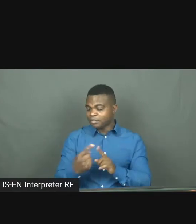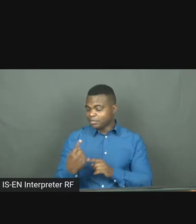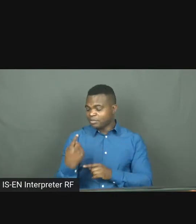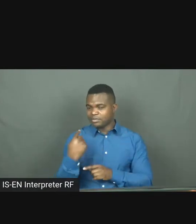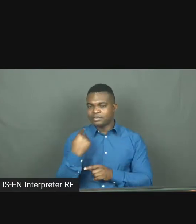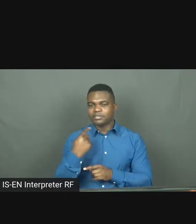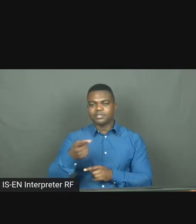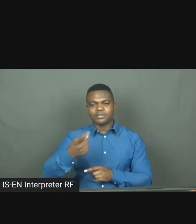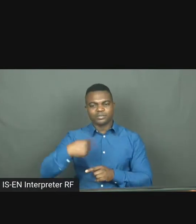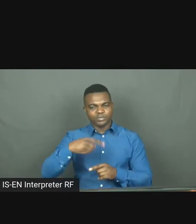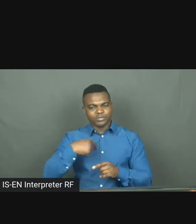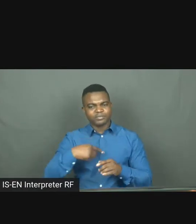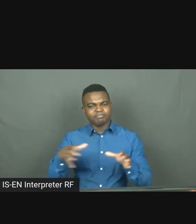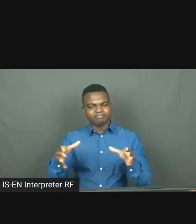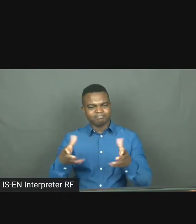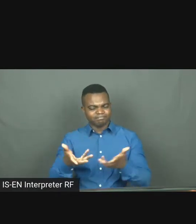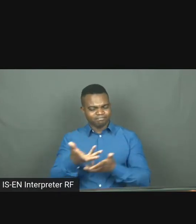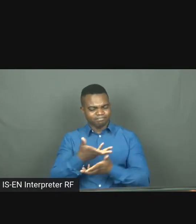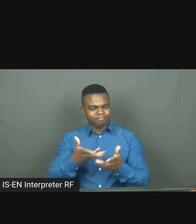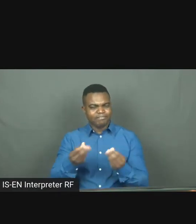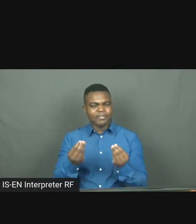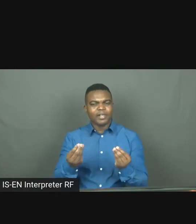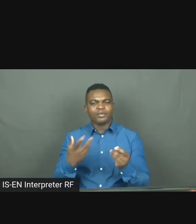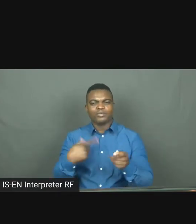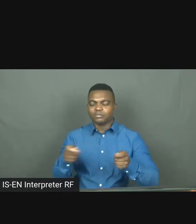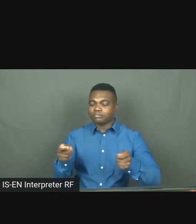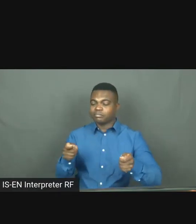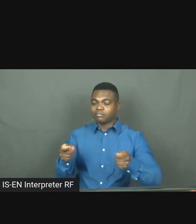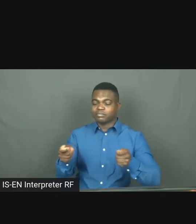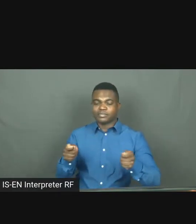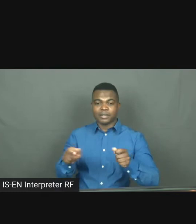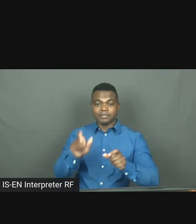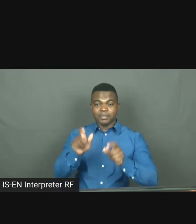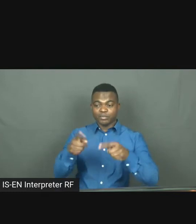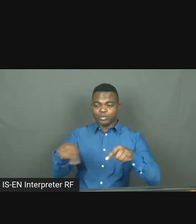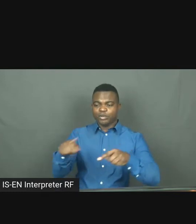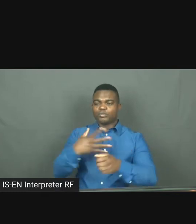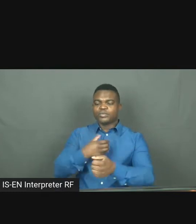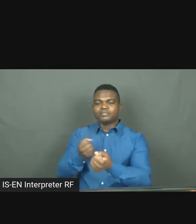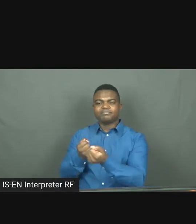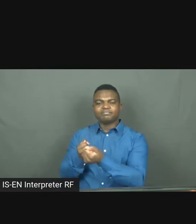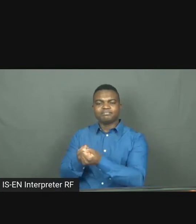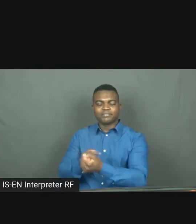is considering how we do better to join forces to make these changes.